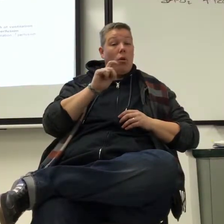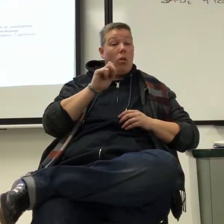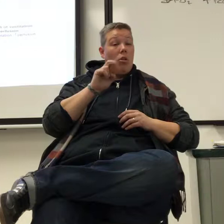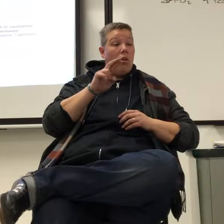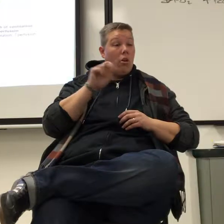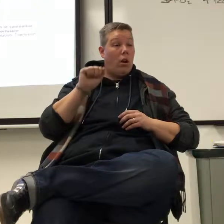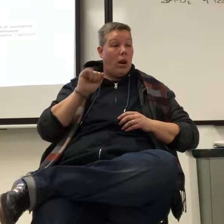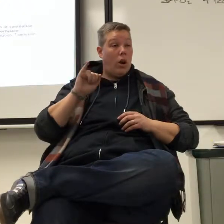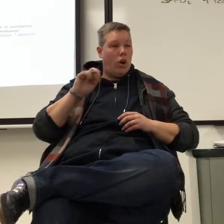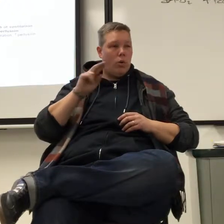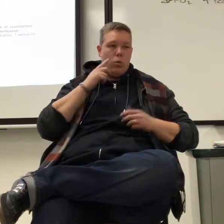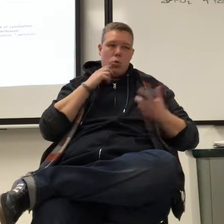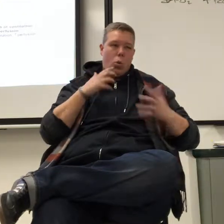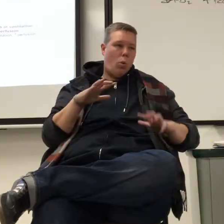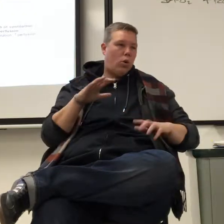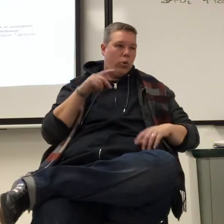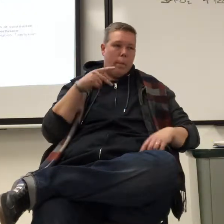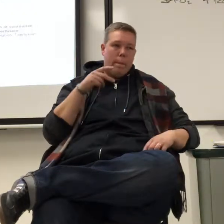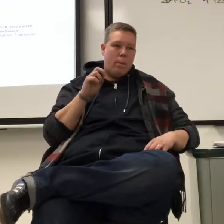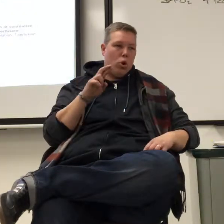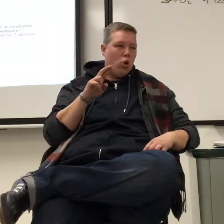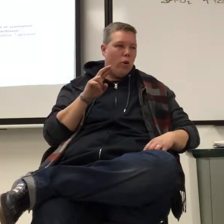that. Okay?